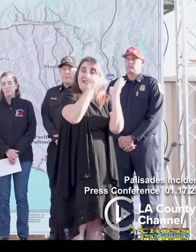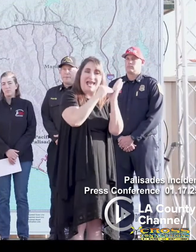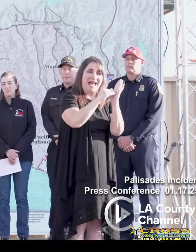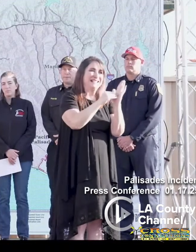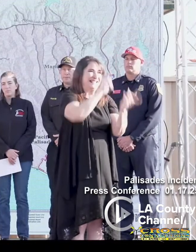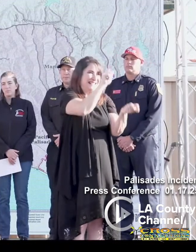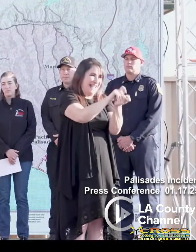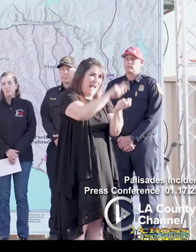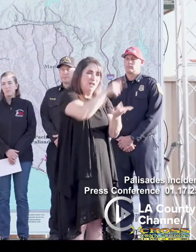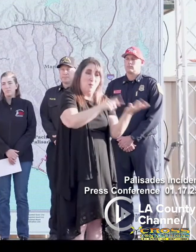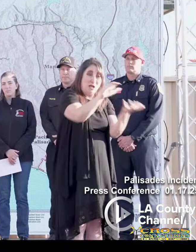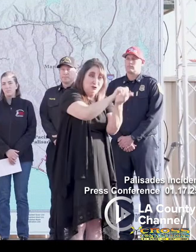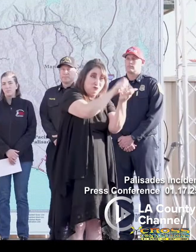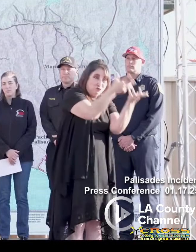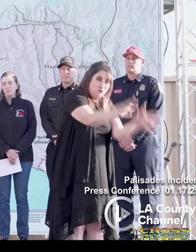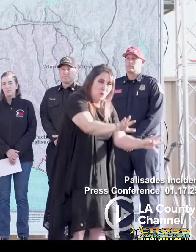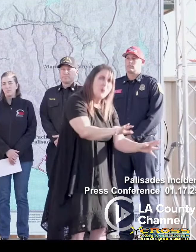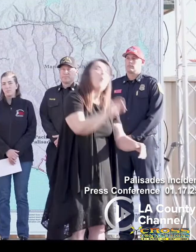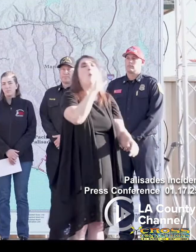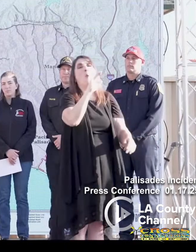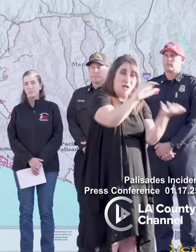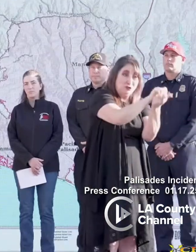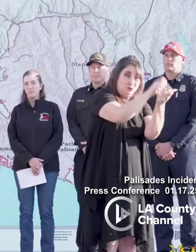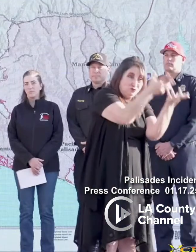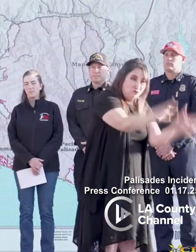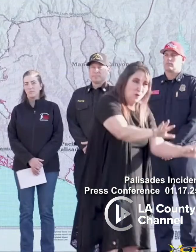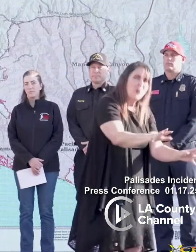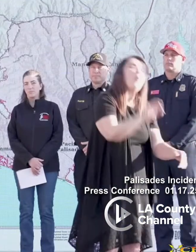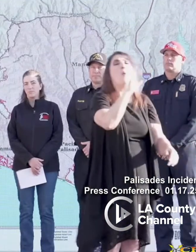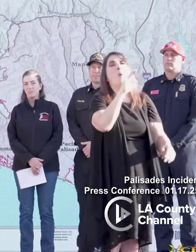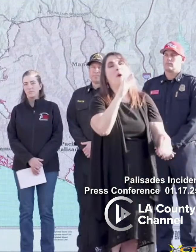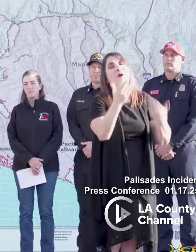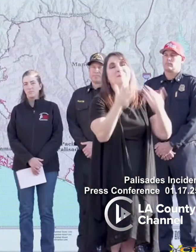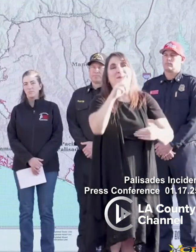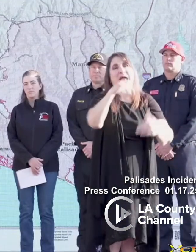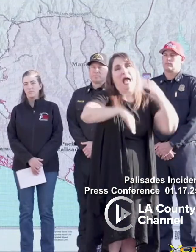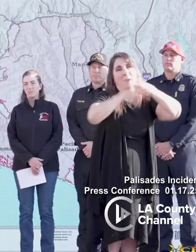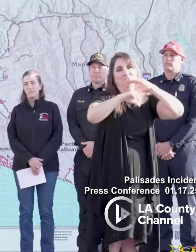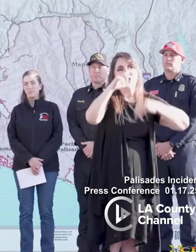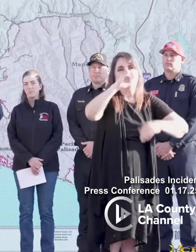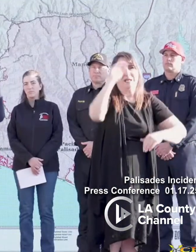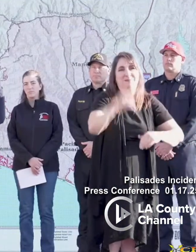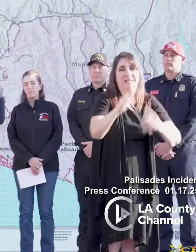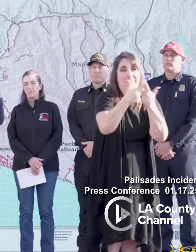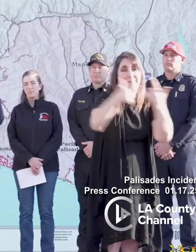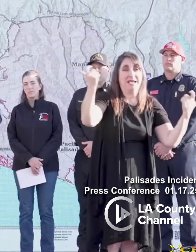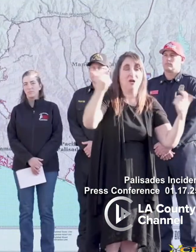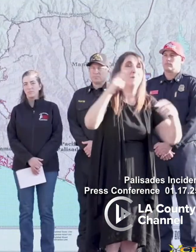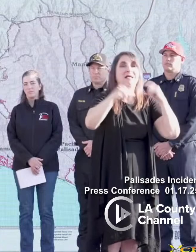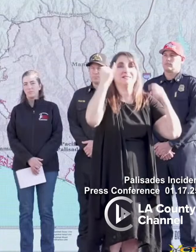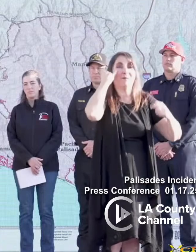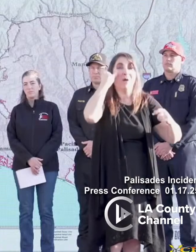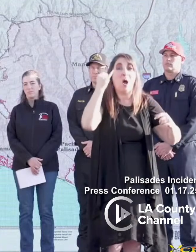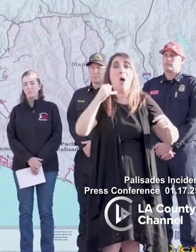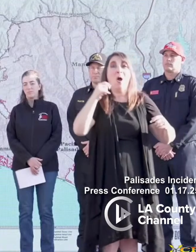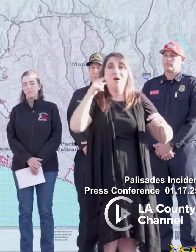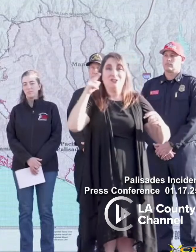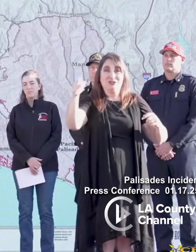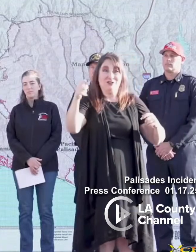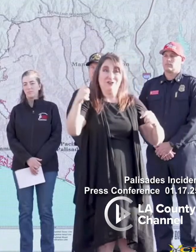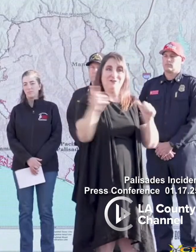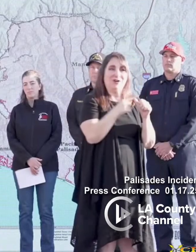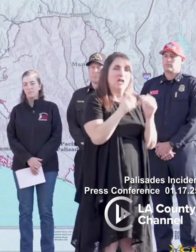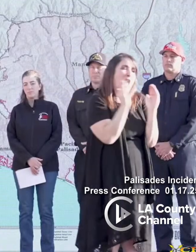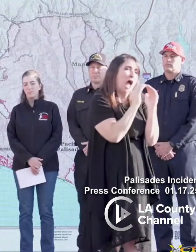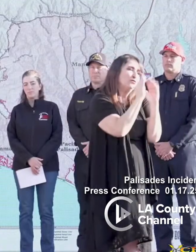or I believe it's up to 20% larger. 20% larger. But if you rebuild a mansion, then you didn't have a mansion before,